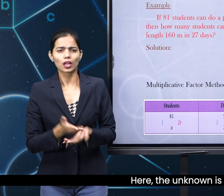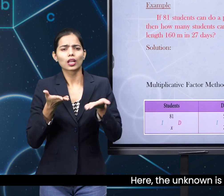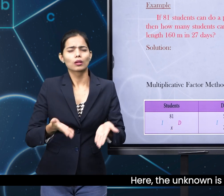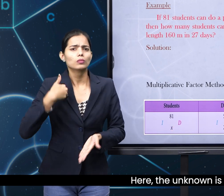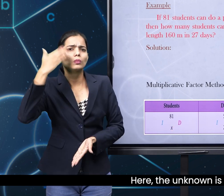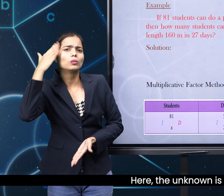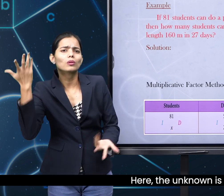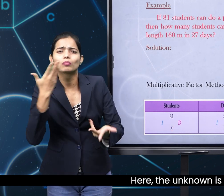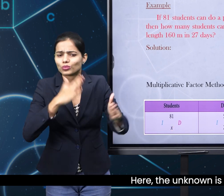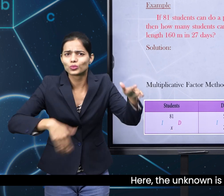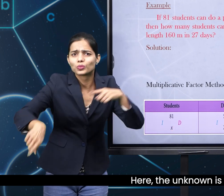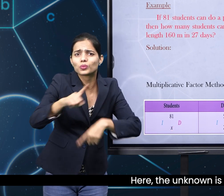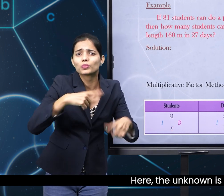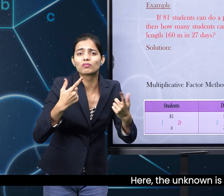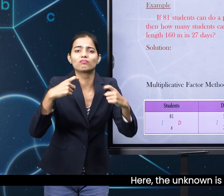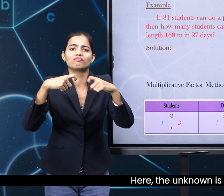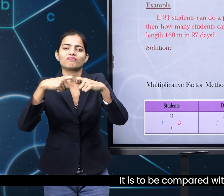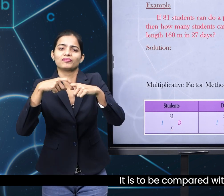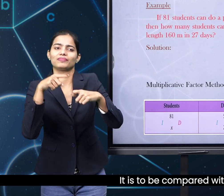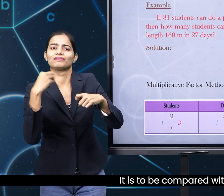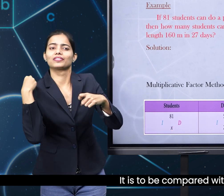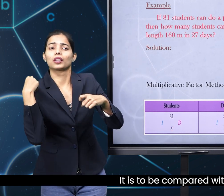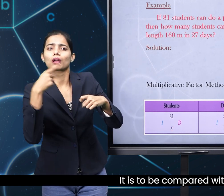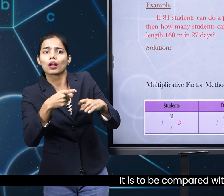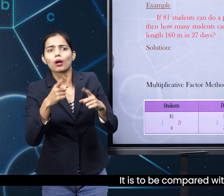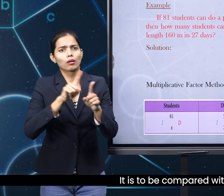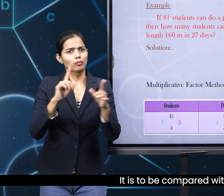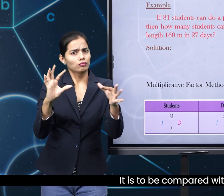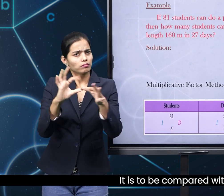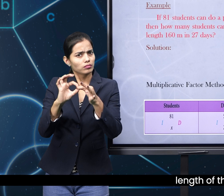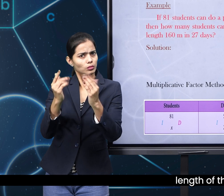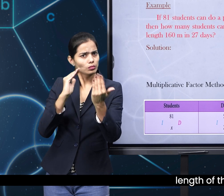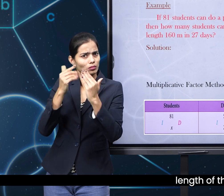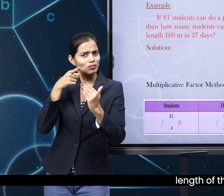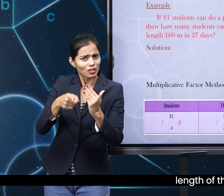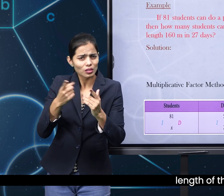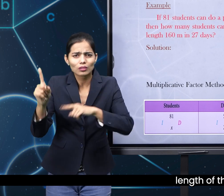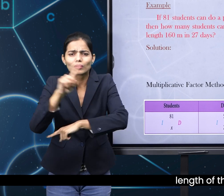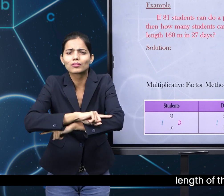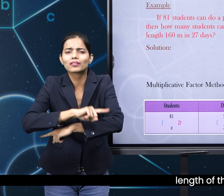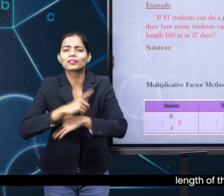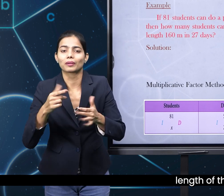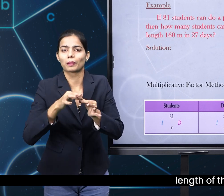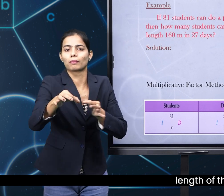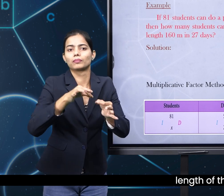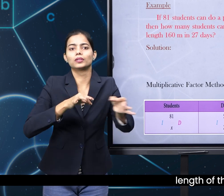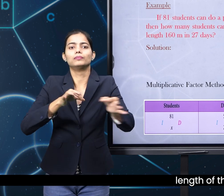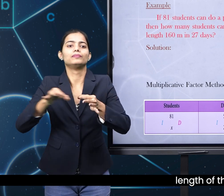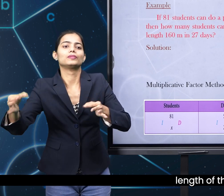Here, the unknown is the student x. It is to be compared with the days and the length of the wall.